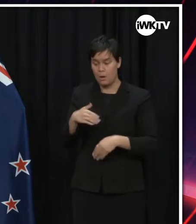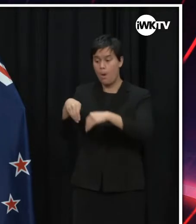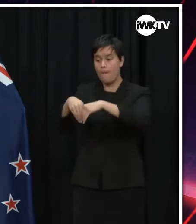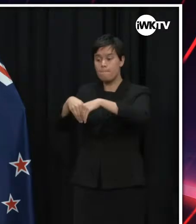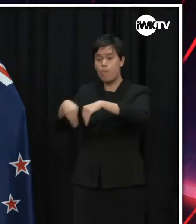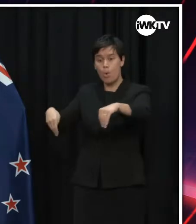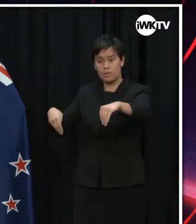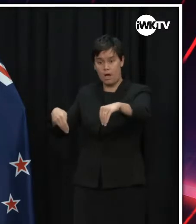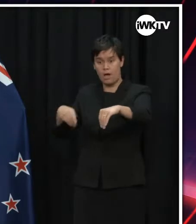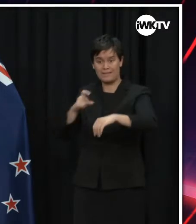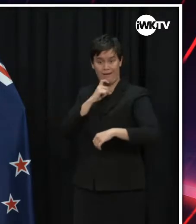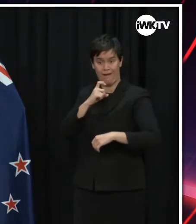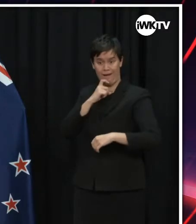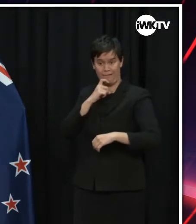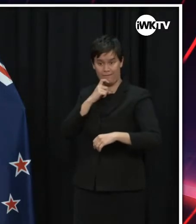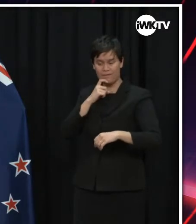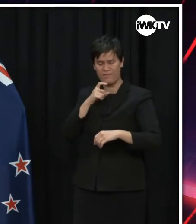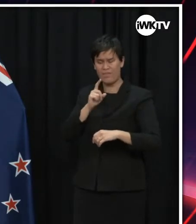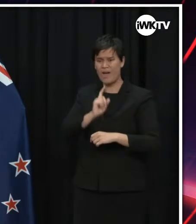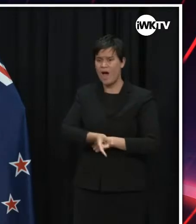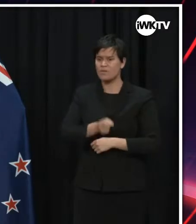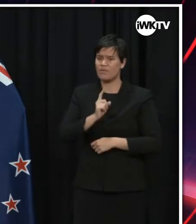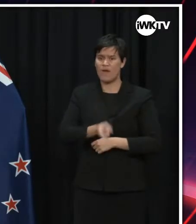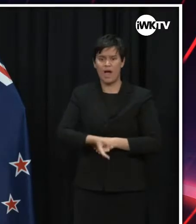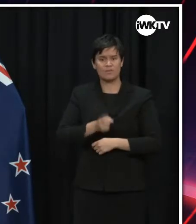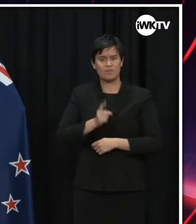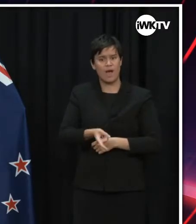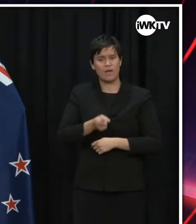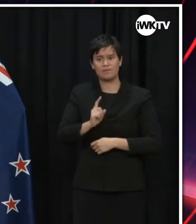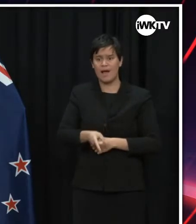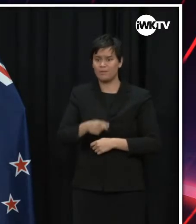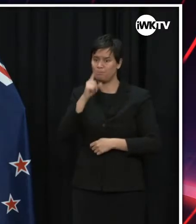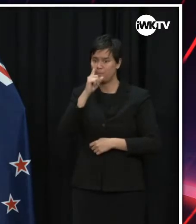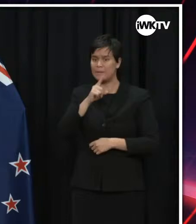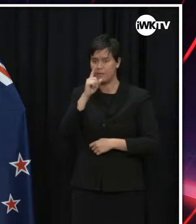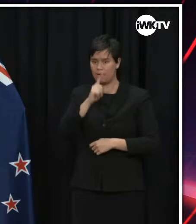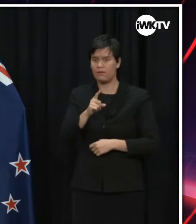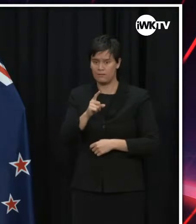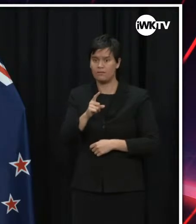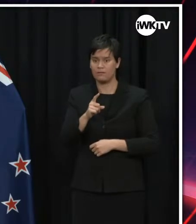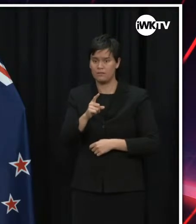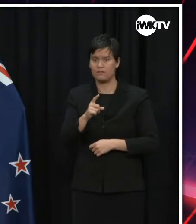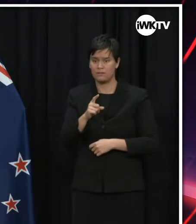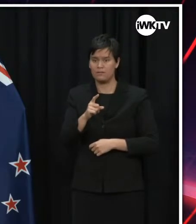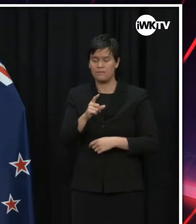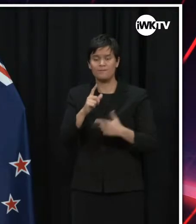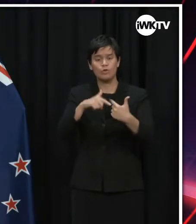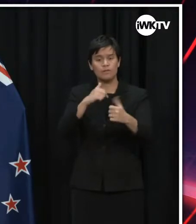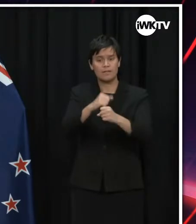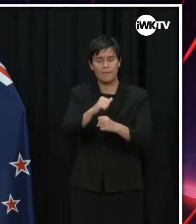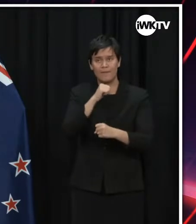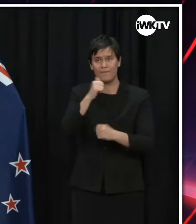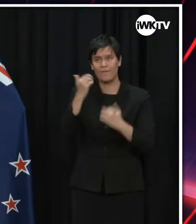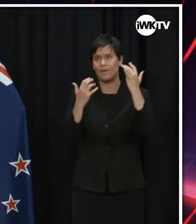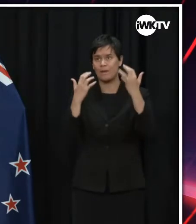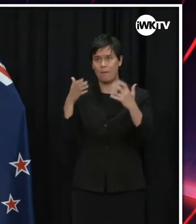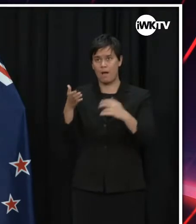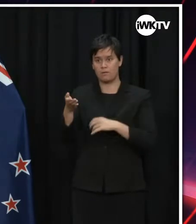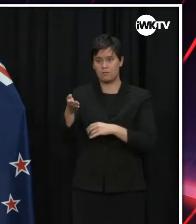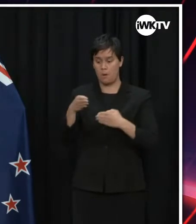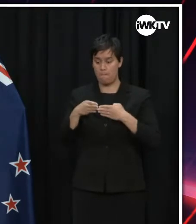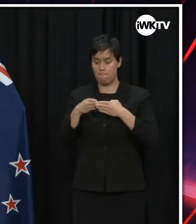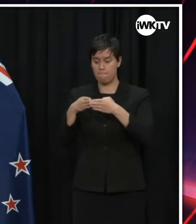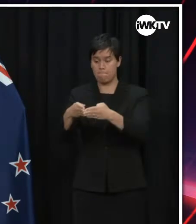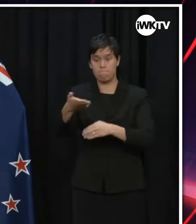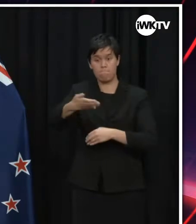sure that we're getting that we're drawing the line in the right place as to who needs to be tested. So if you consider the port, for example, goods flow across